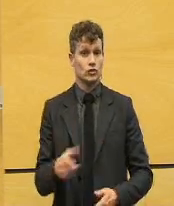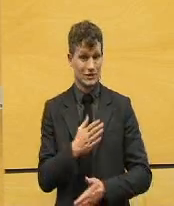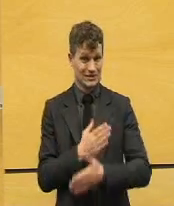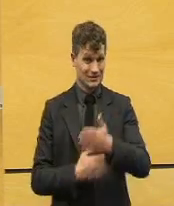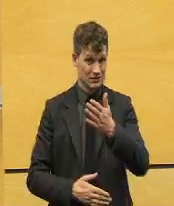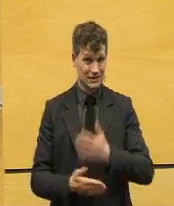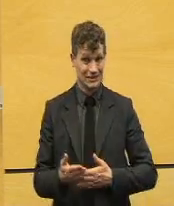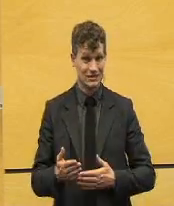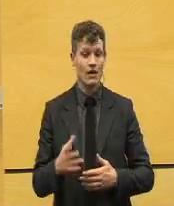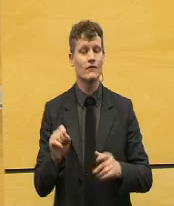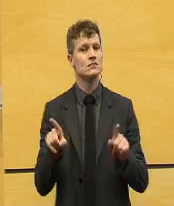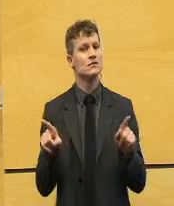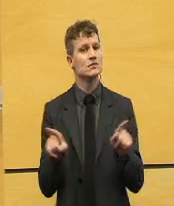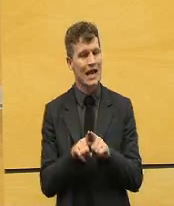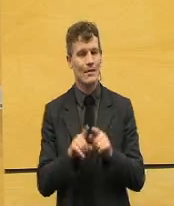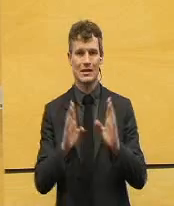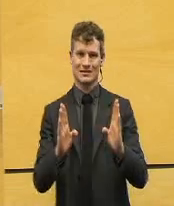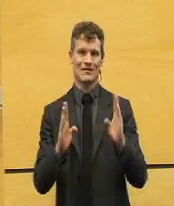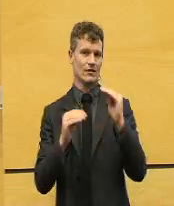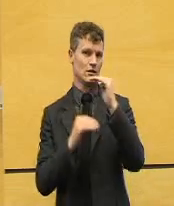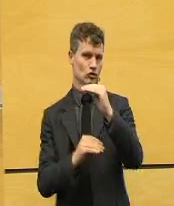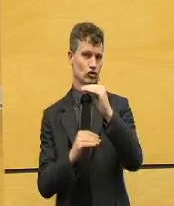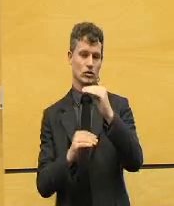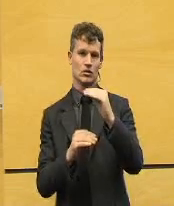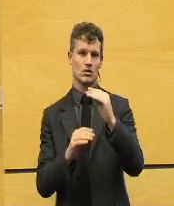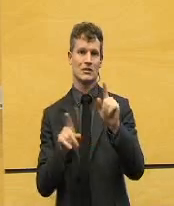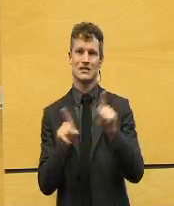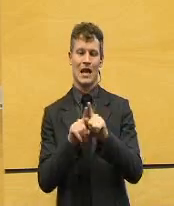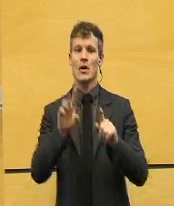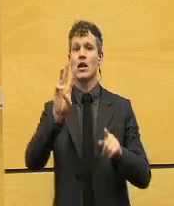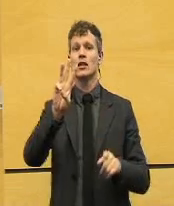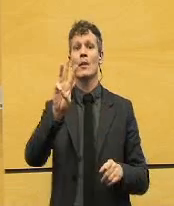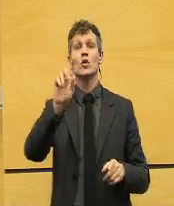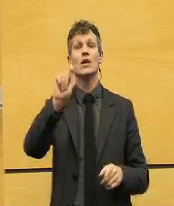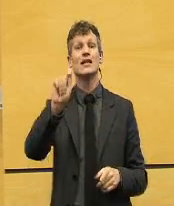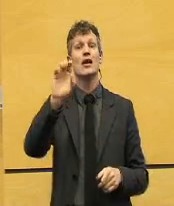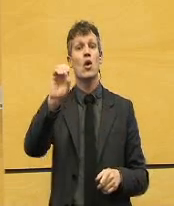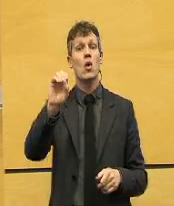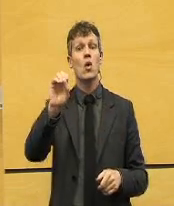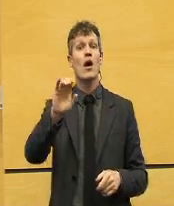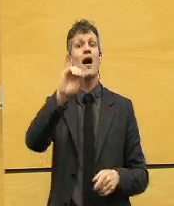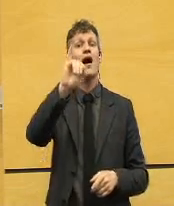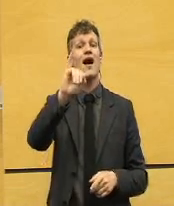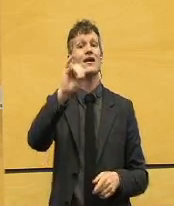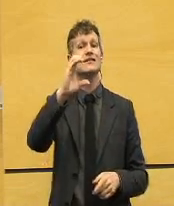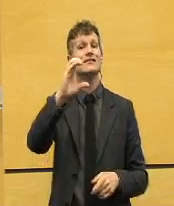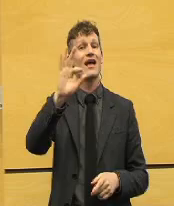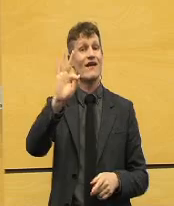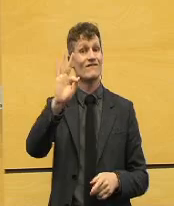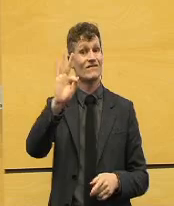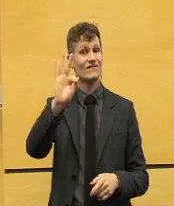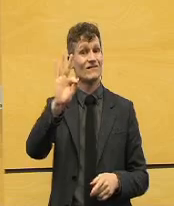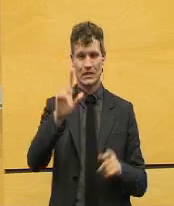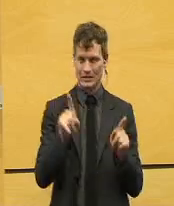using the same definition as the WTO or the ICF.